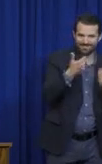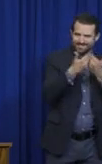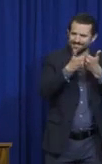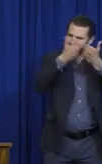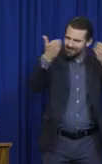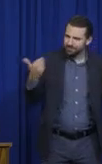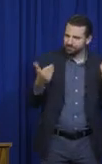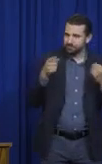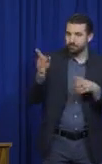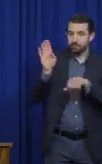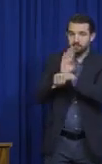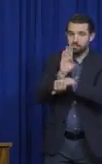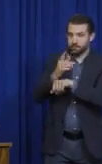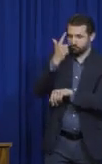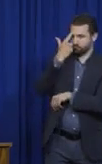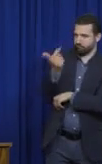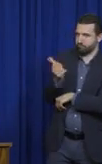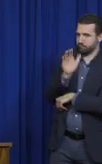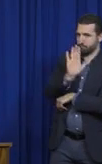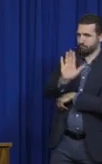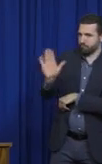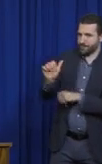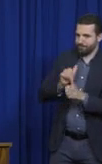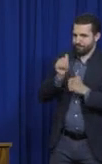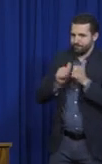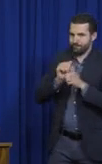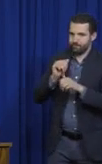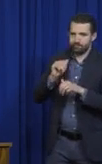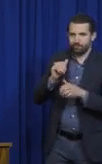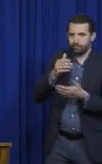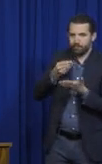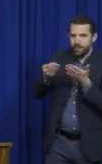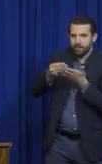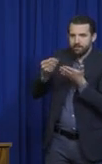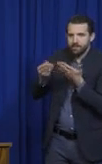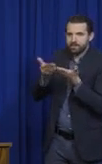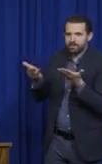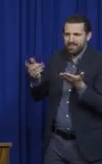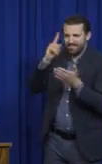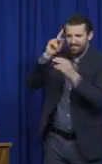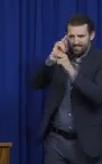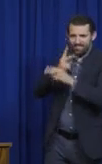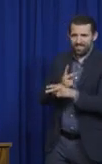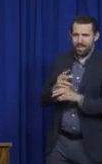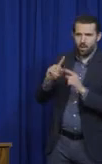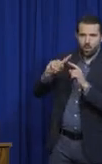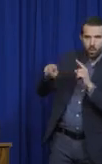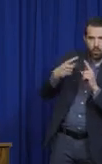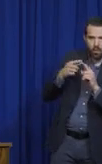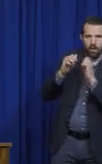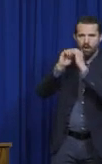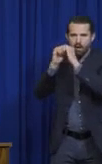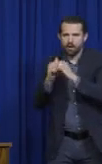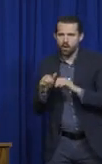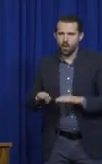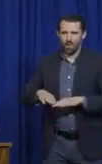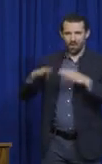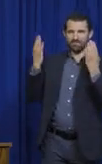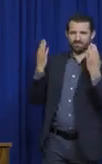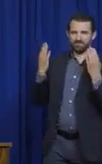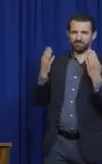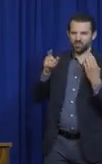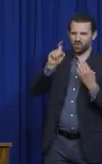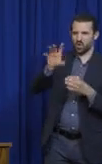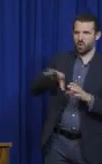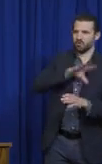reopening, part of their calculus in determining how and when to reopen should necessarily involve making